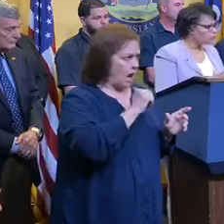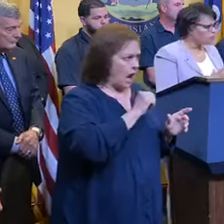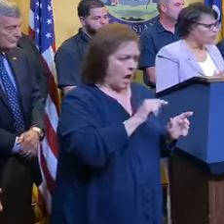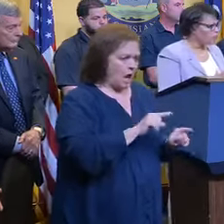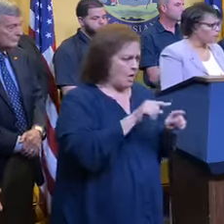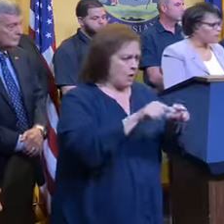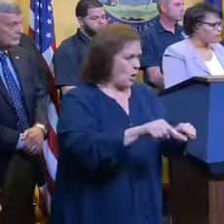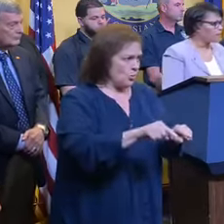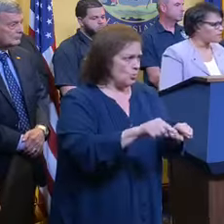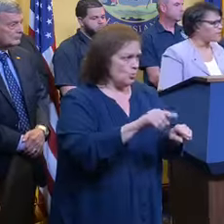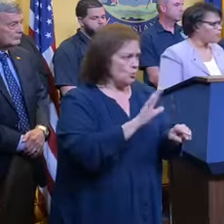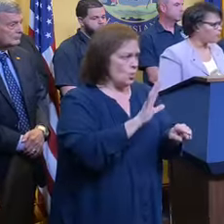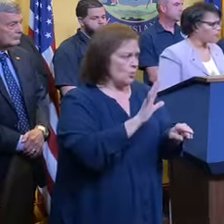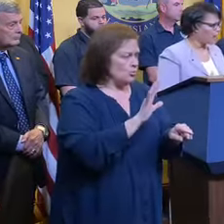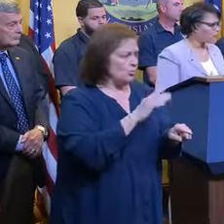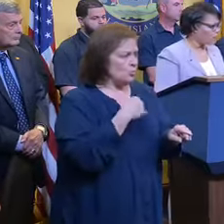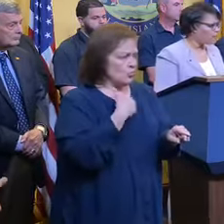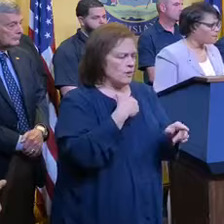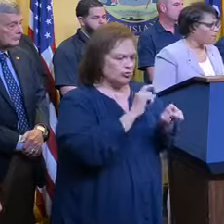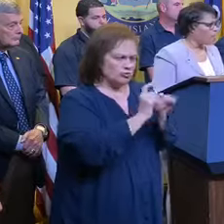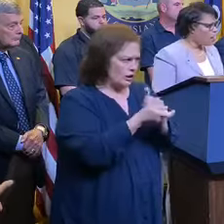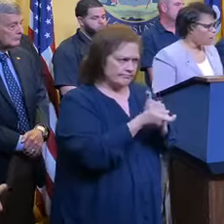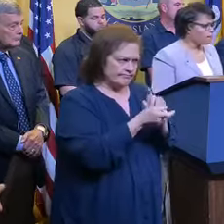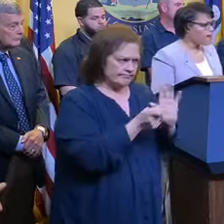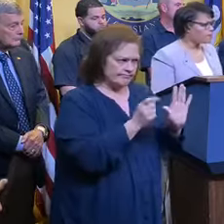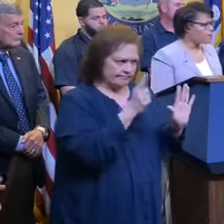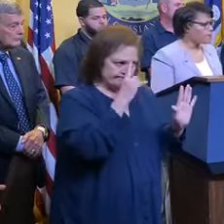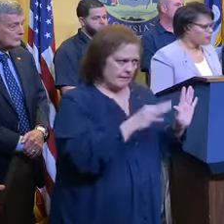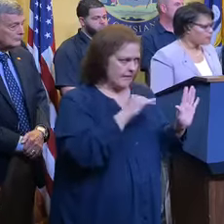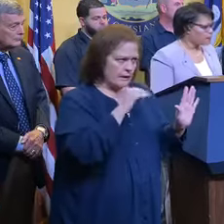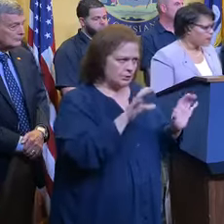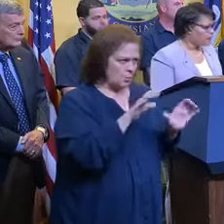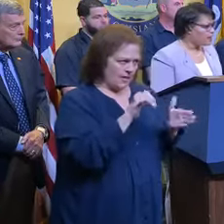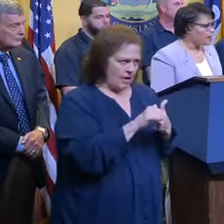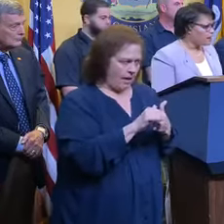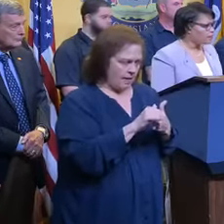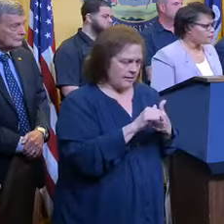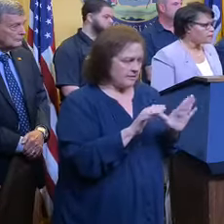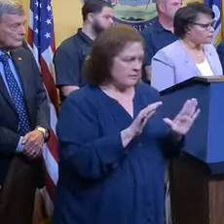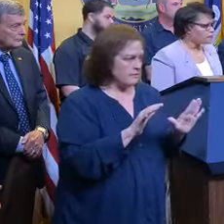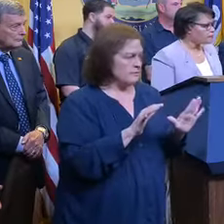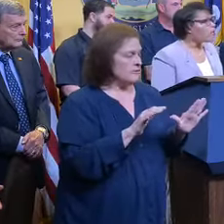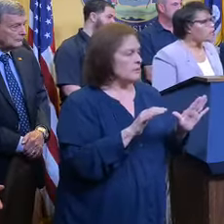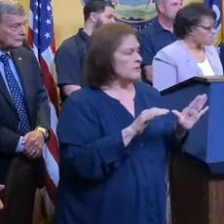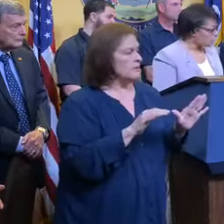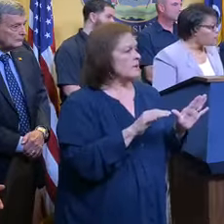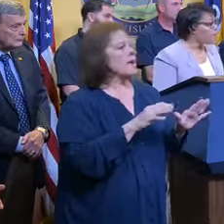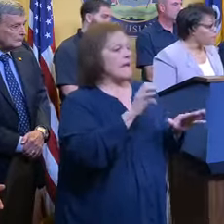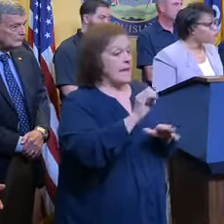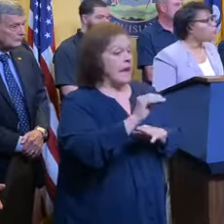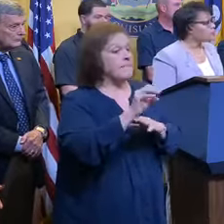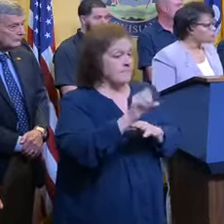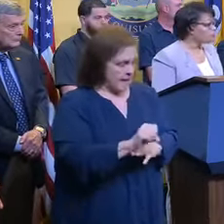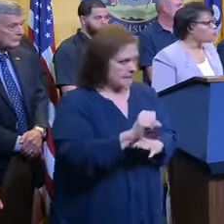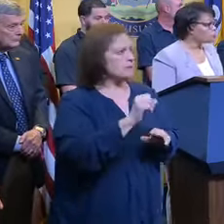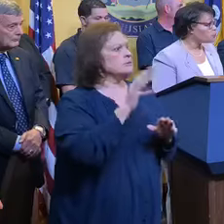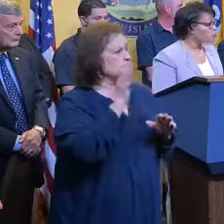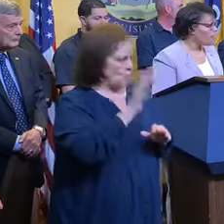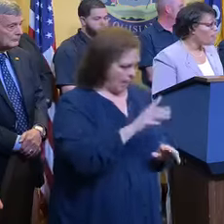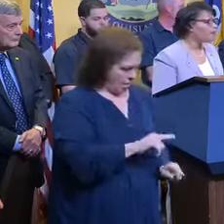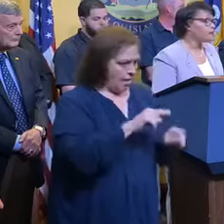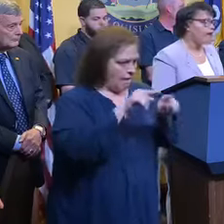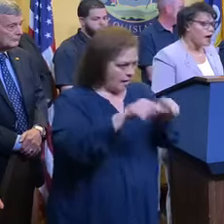That was something that we changed up as of yesterday. So And EMS will respond. EMS will continue